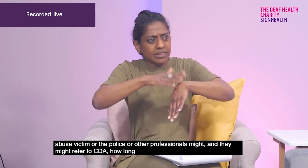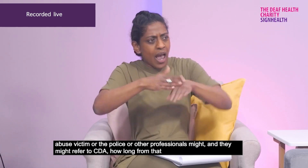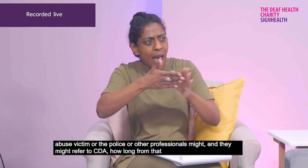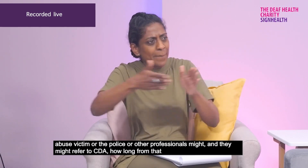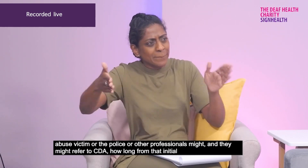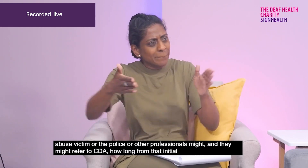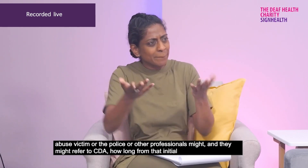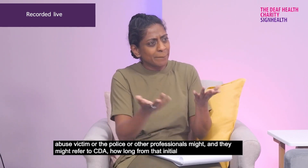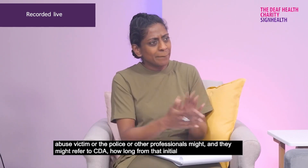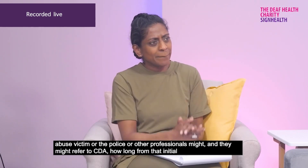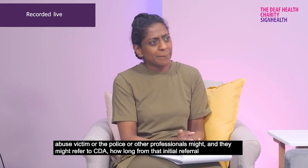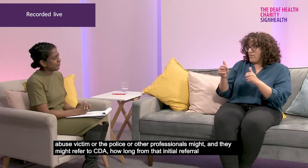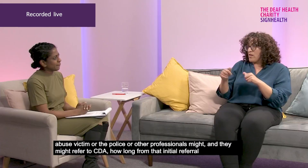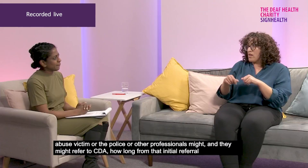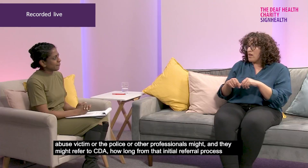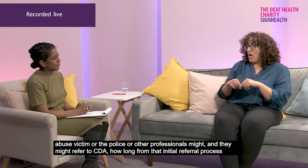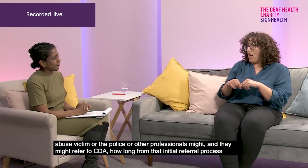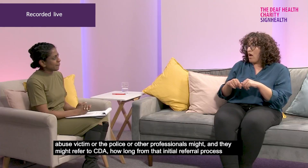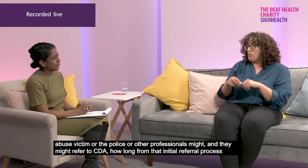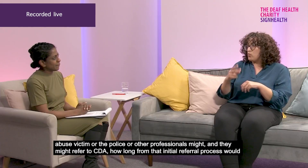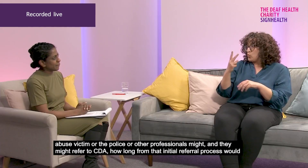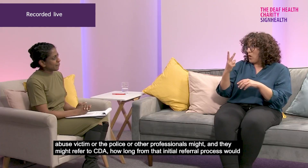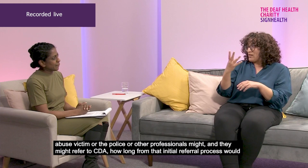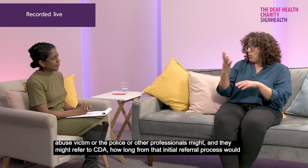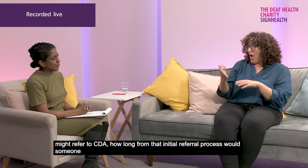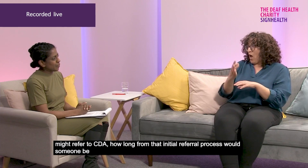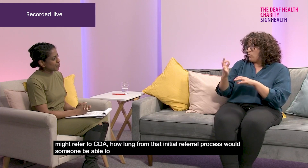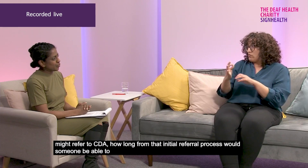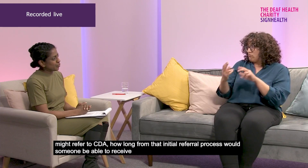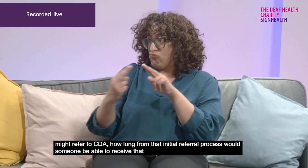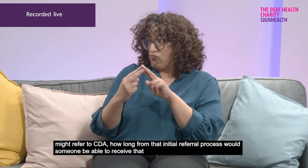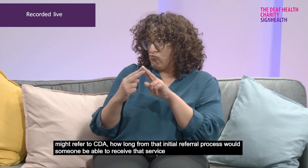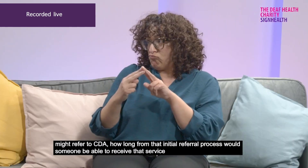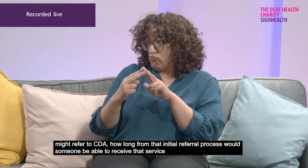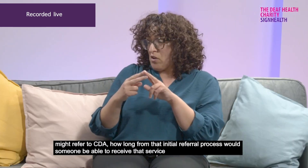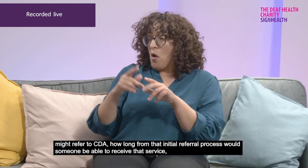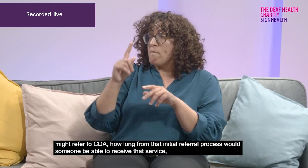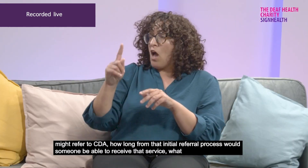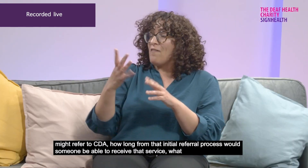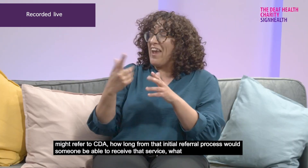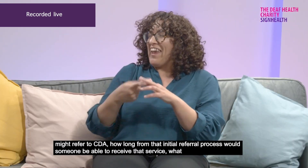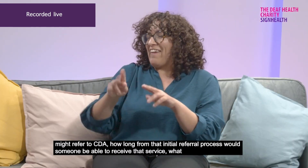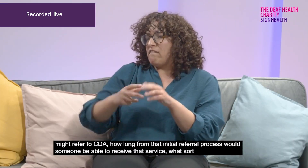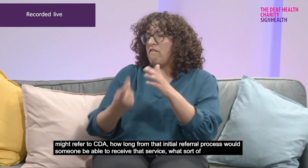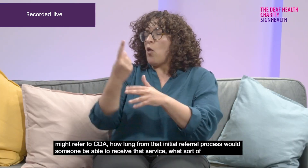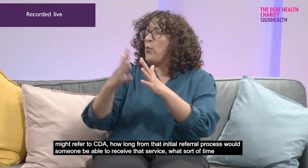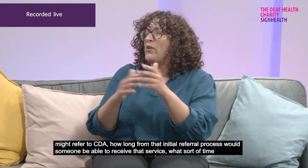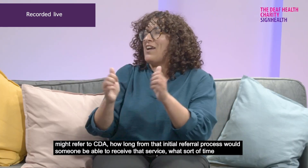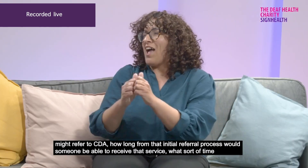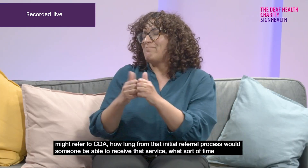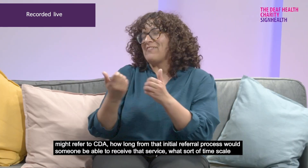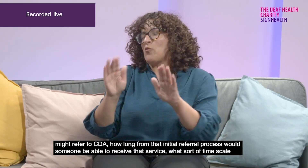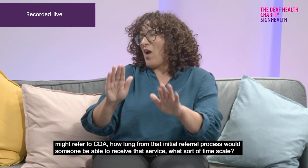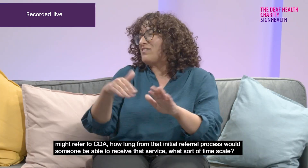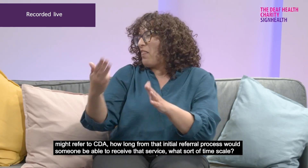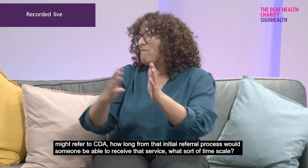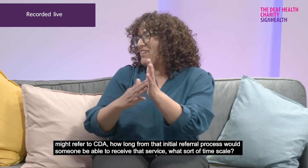that initial referral process would someone be able to receive that service? What sort of timescale?